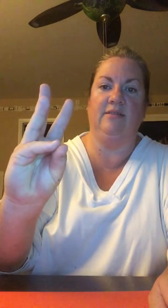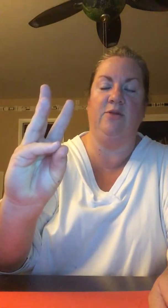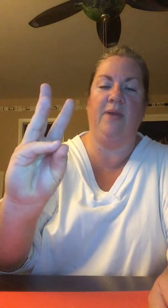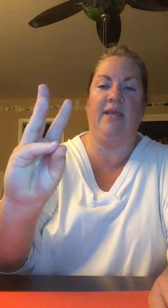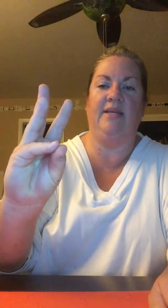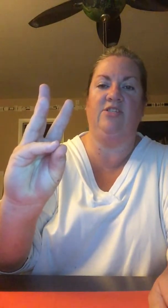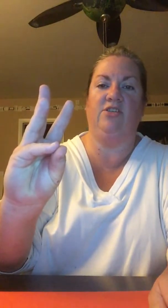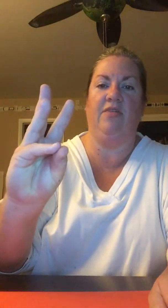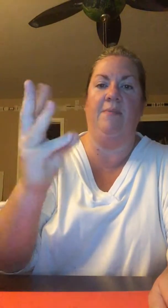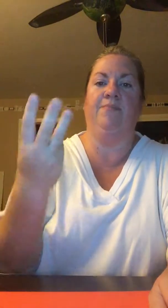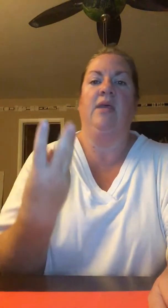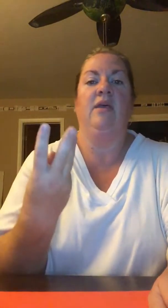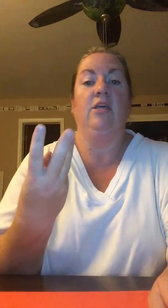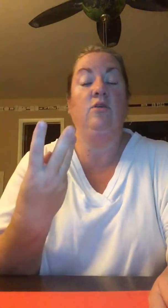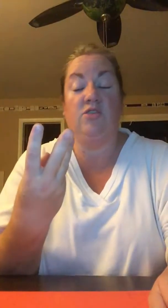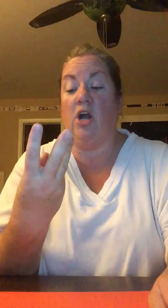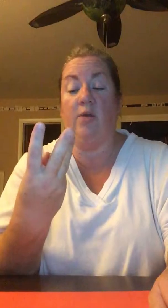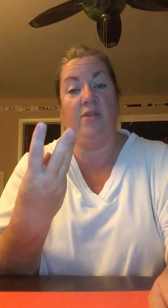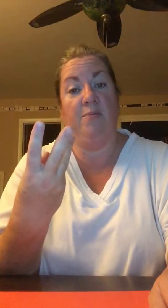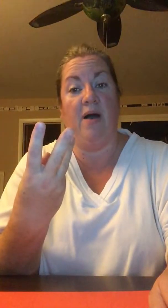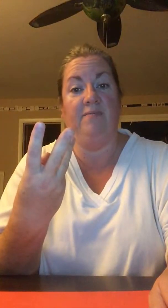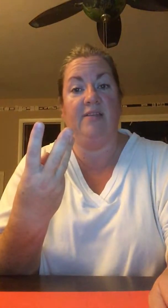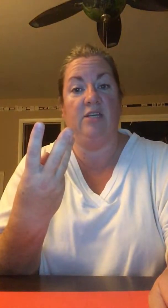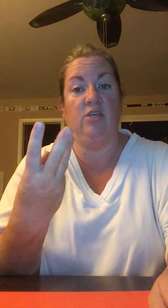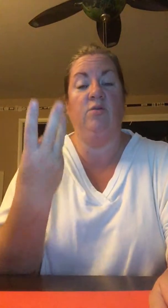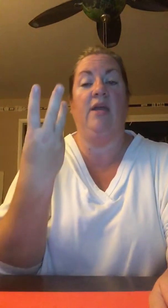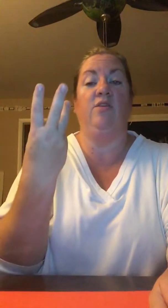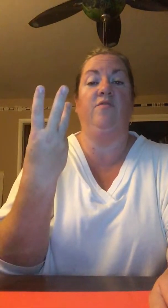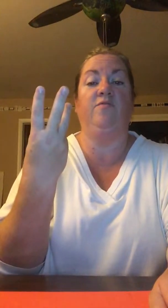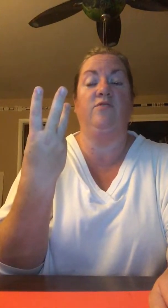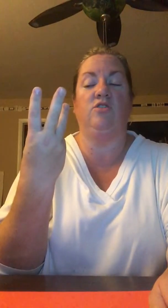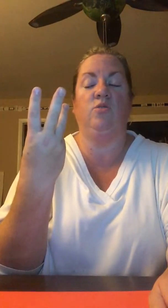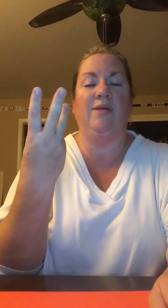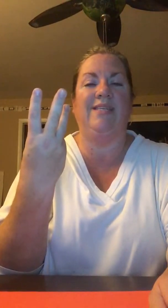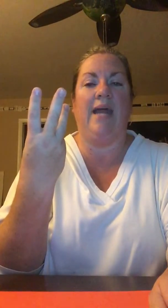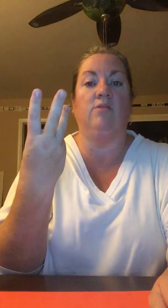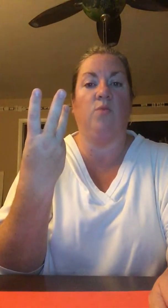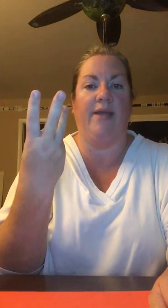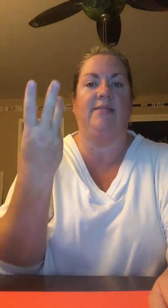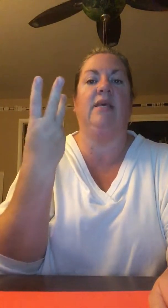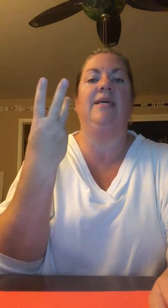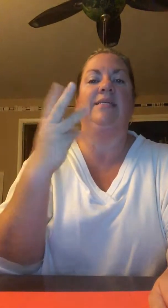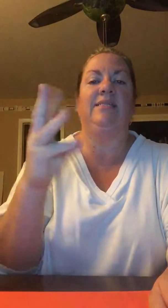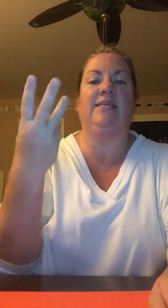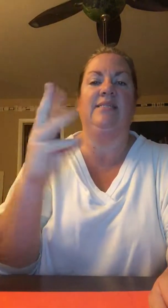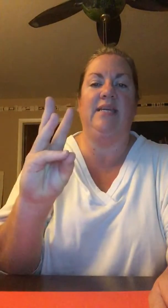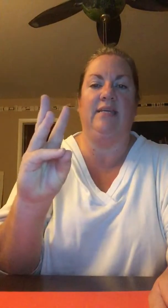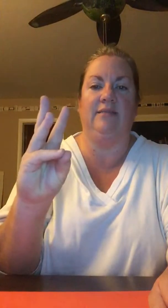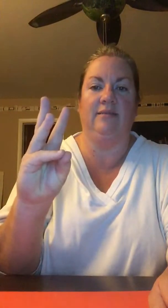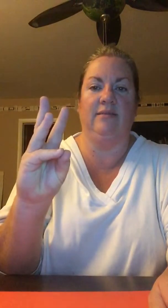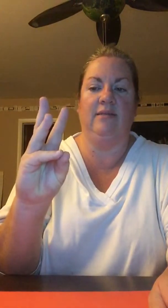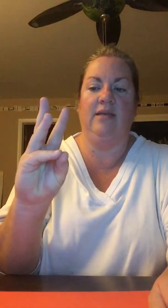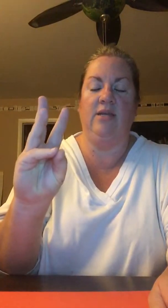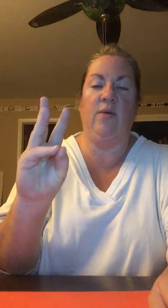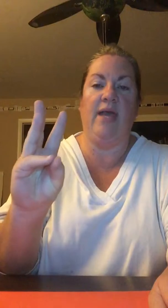Your pinky touches your thumb. You start it with your palm facing you, and you twist it out twice. 16. And you end